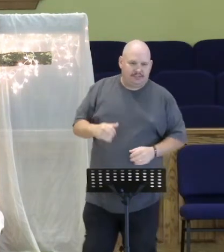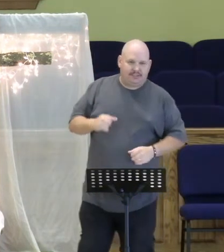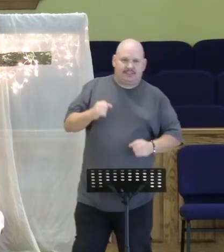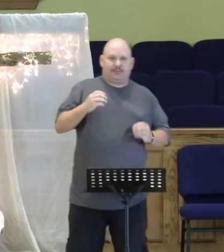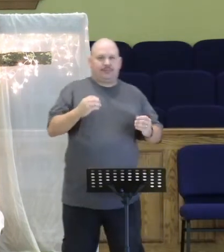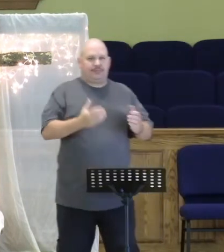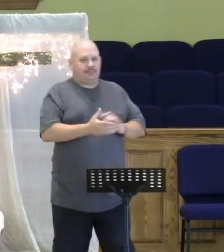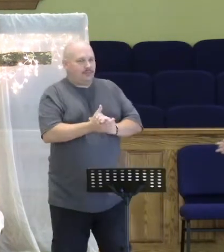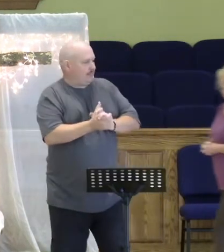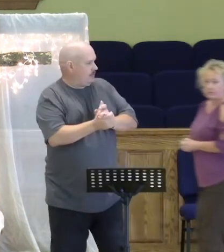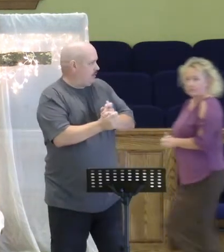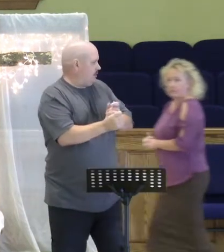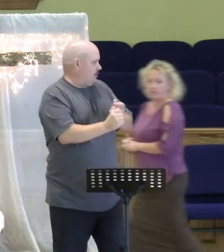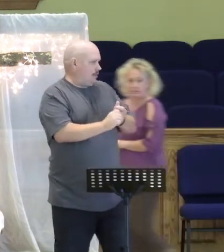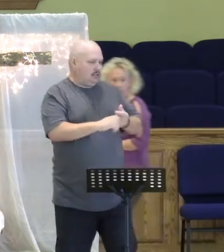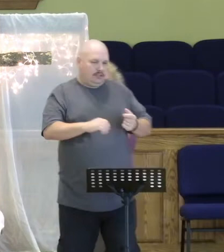like. So